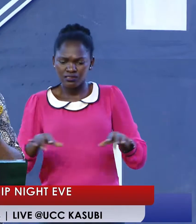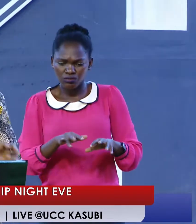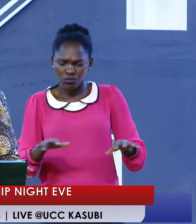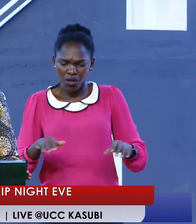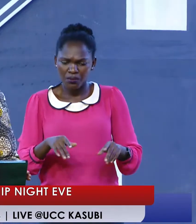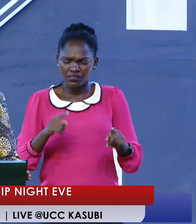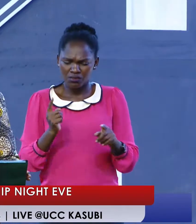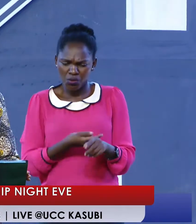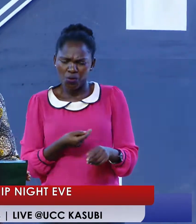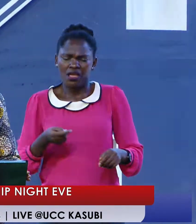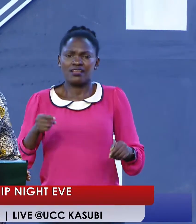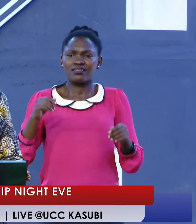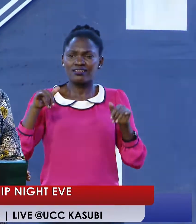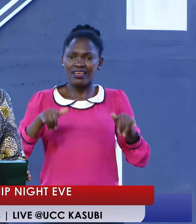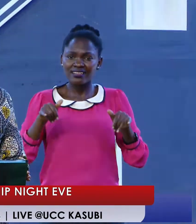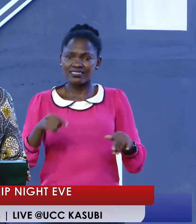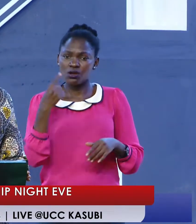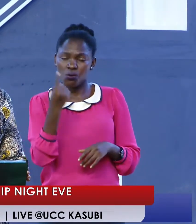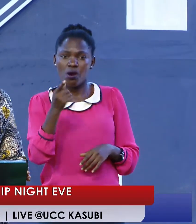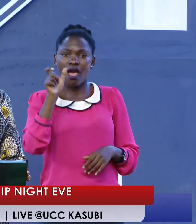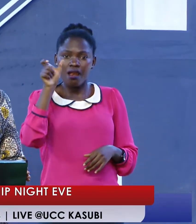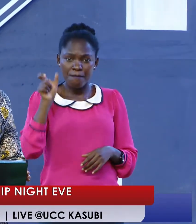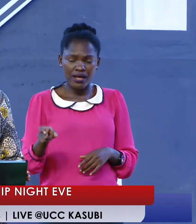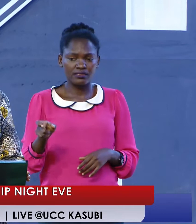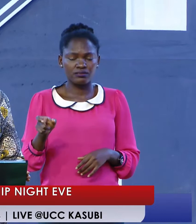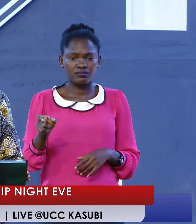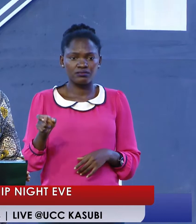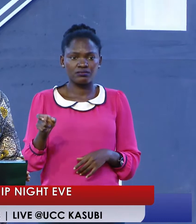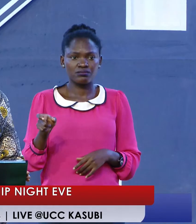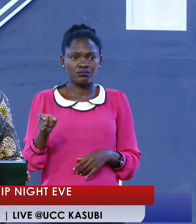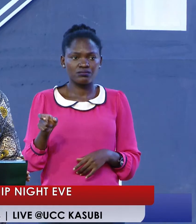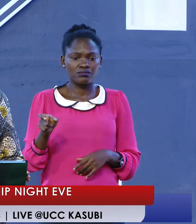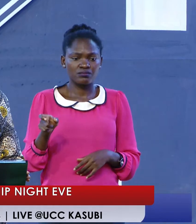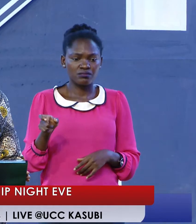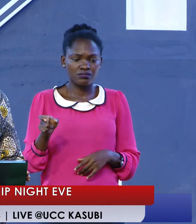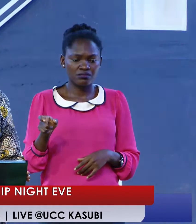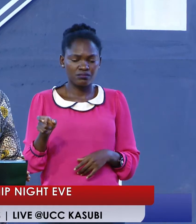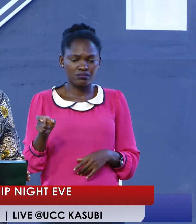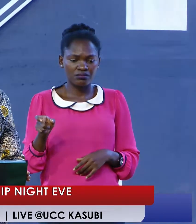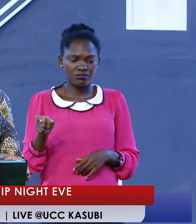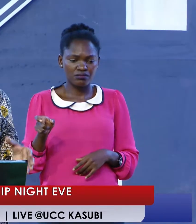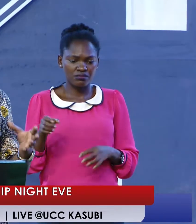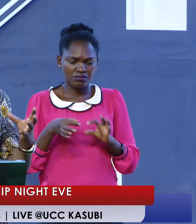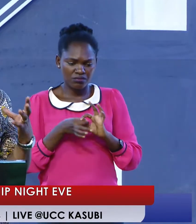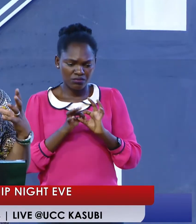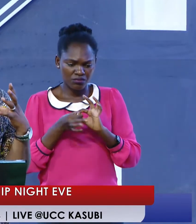omu. That when the musicians, those that play harps and all instruments, when they were in unity.